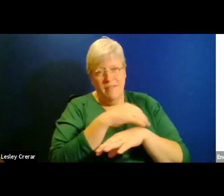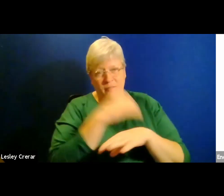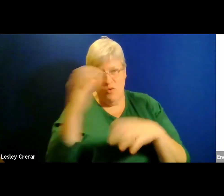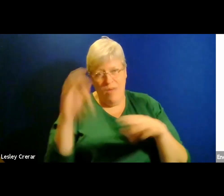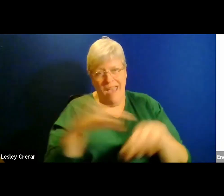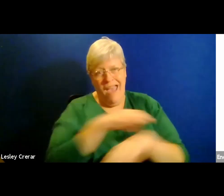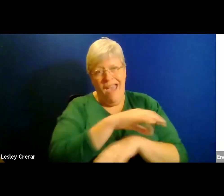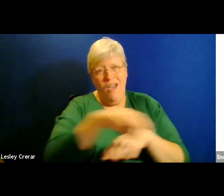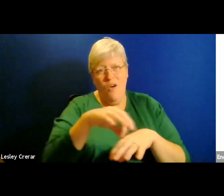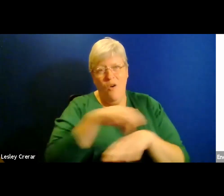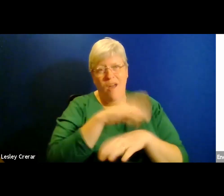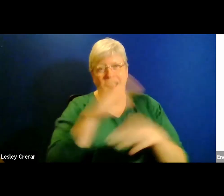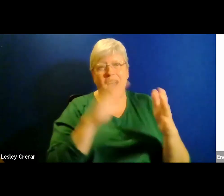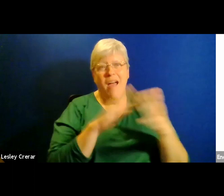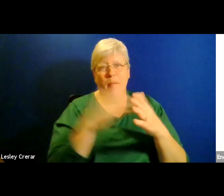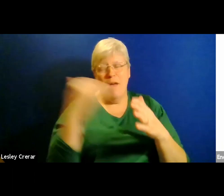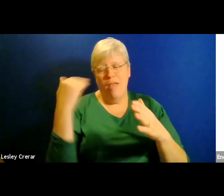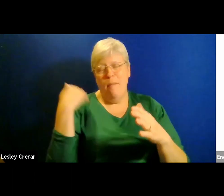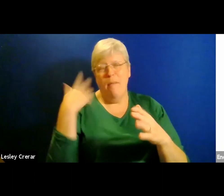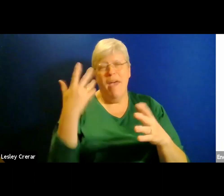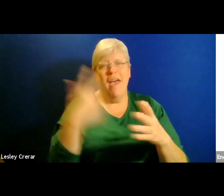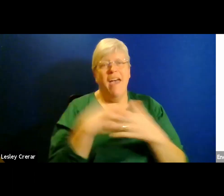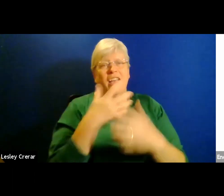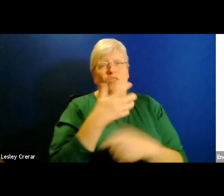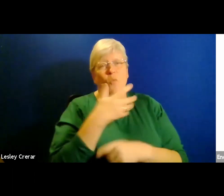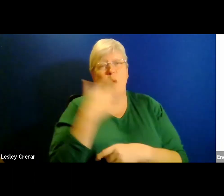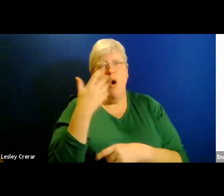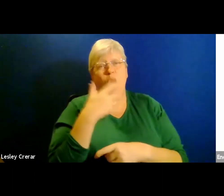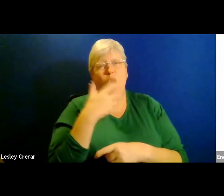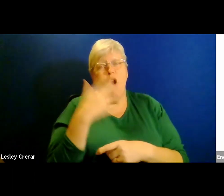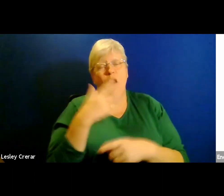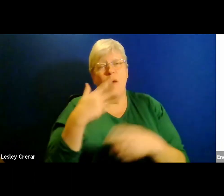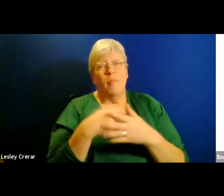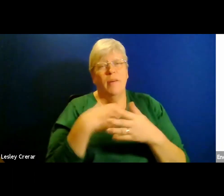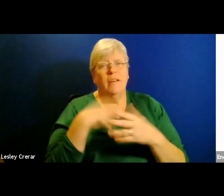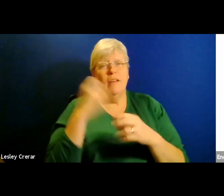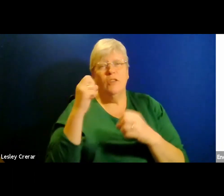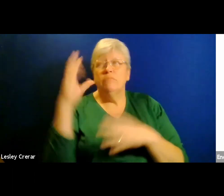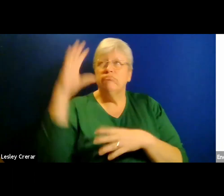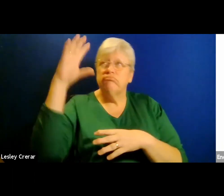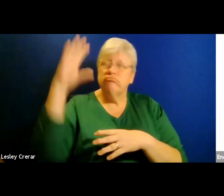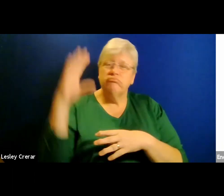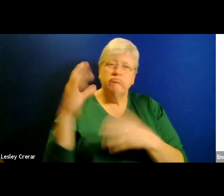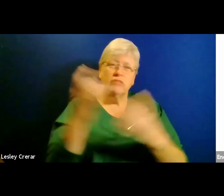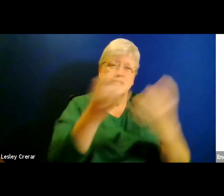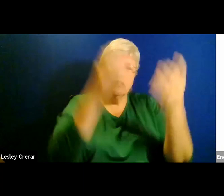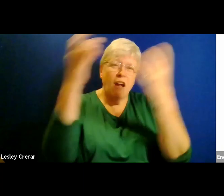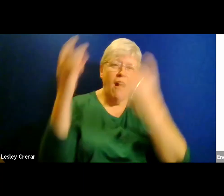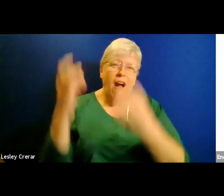back is warm as she presses herself against it. The glowing ember leaves stars behind the veil of their